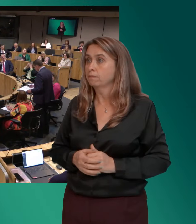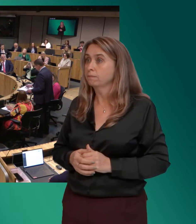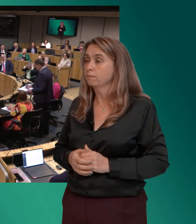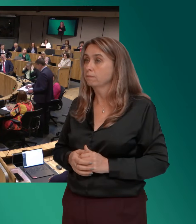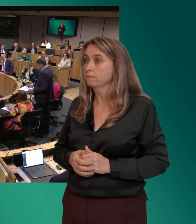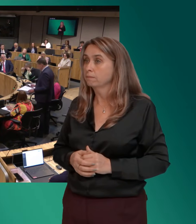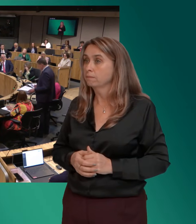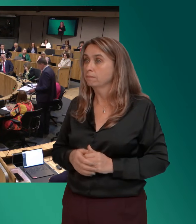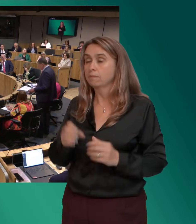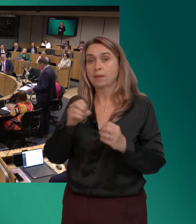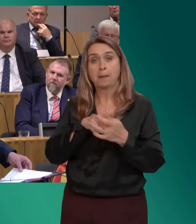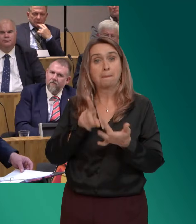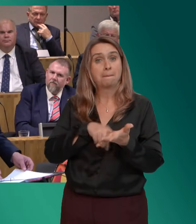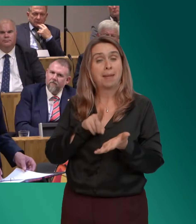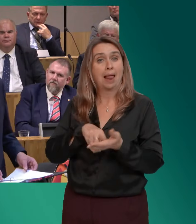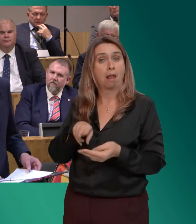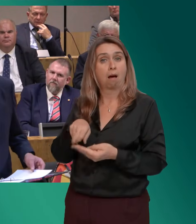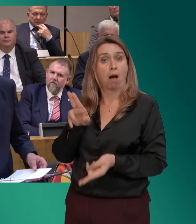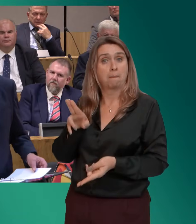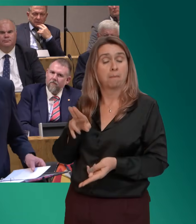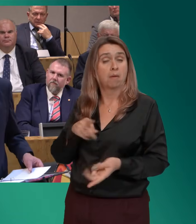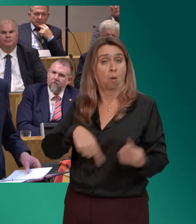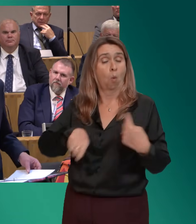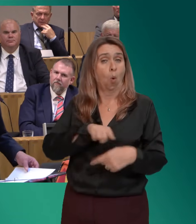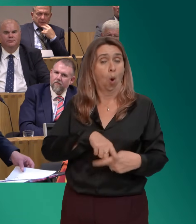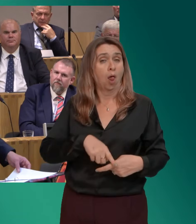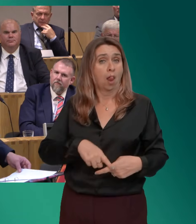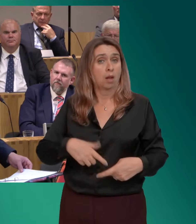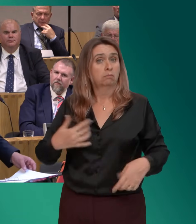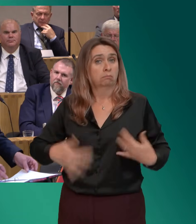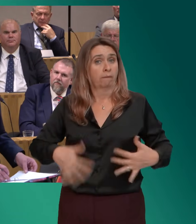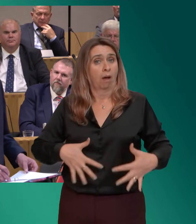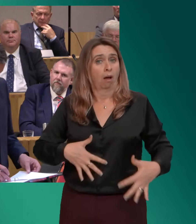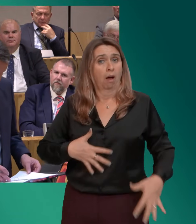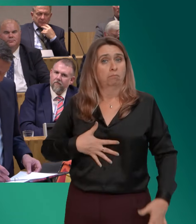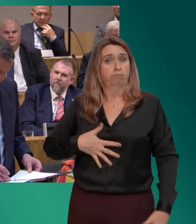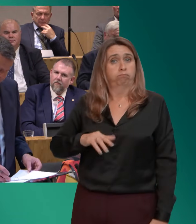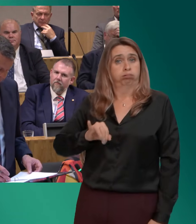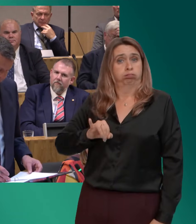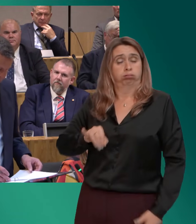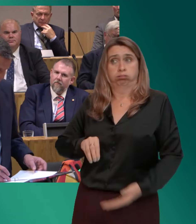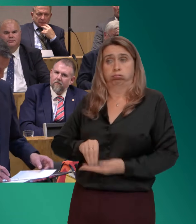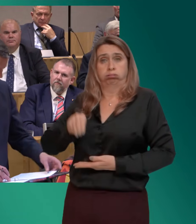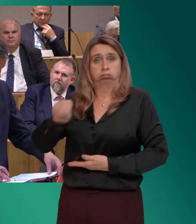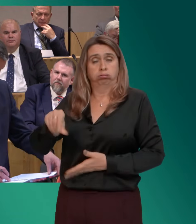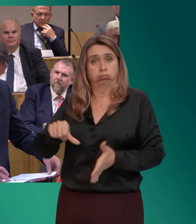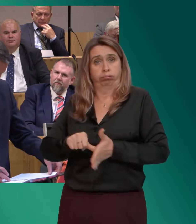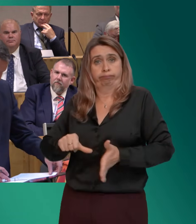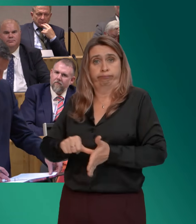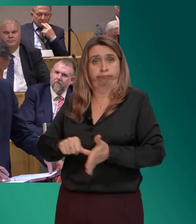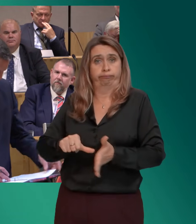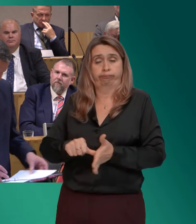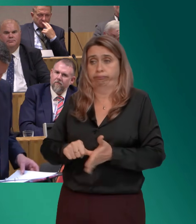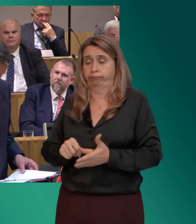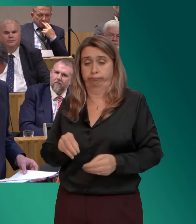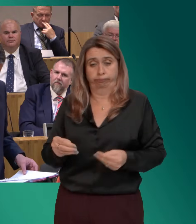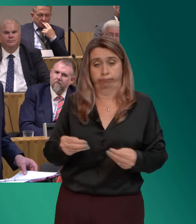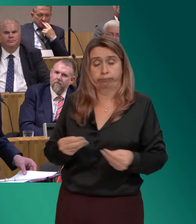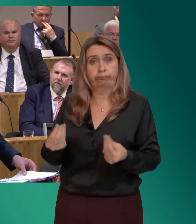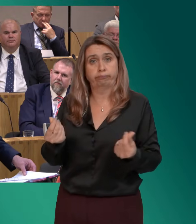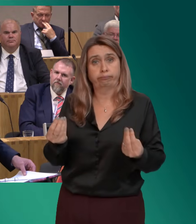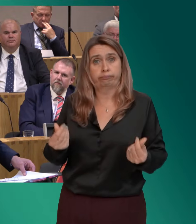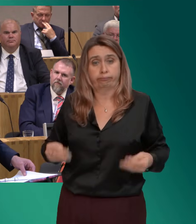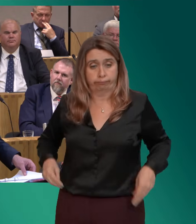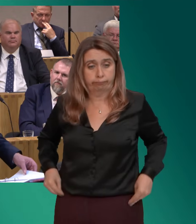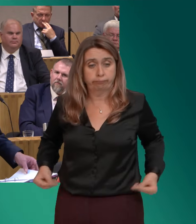rising cost of bills in recent times has caused real pain to people. You know, it is an element, a significant element for many people when it